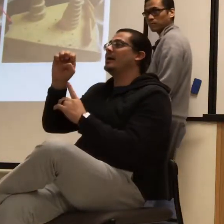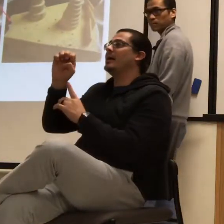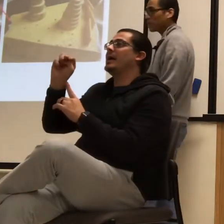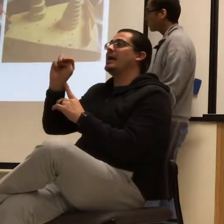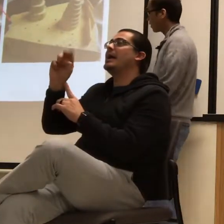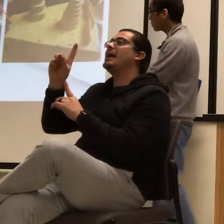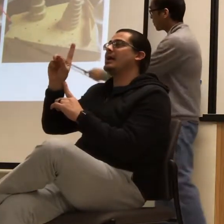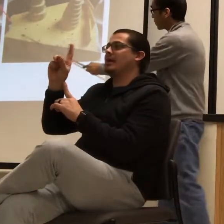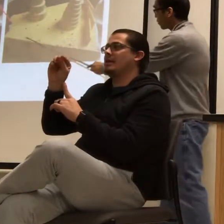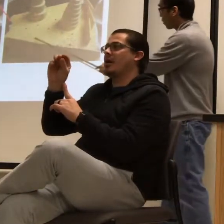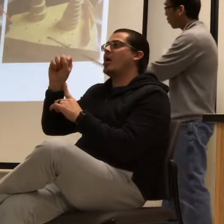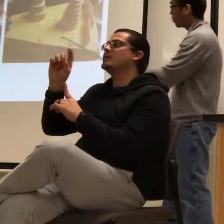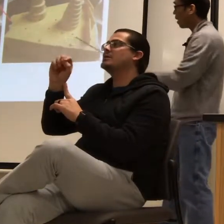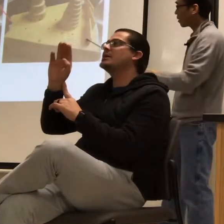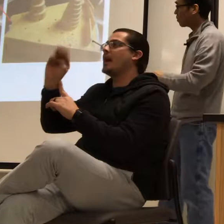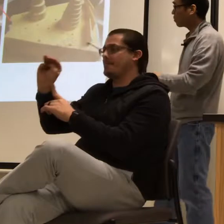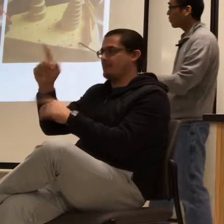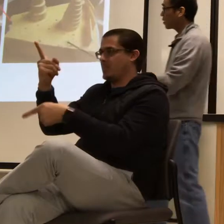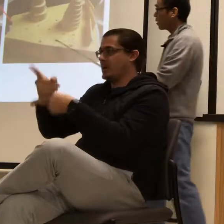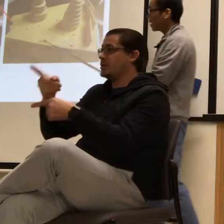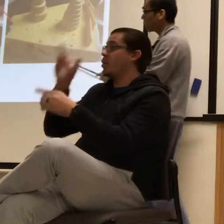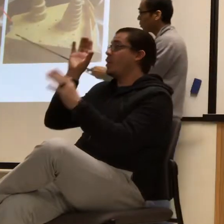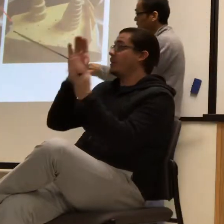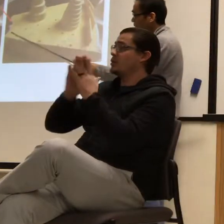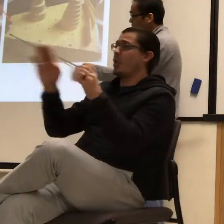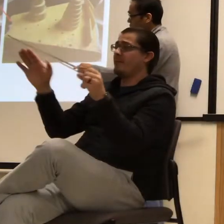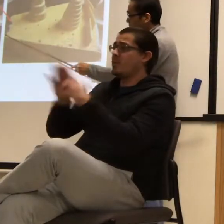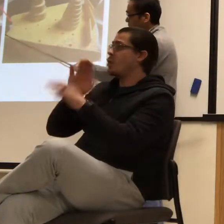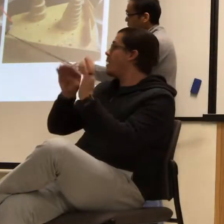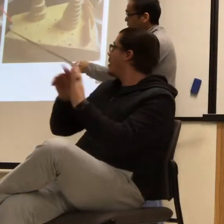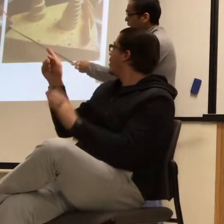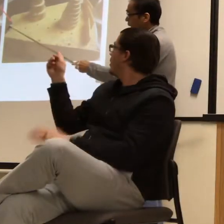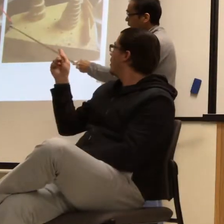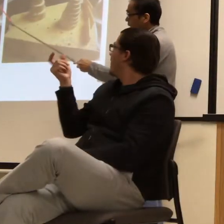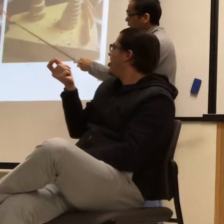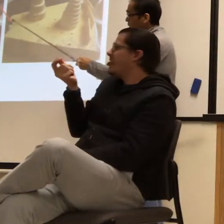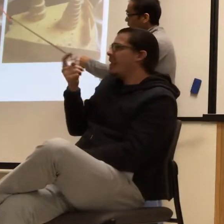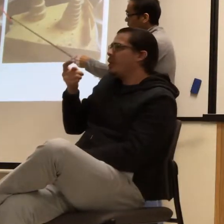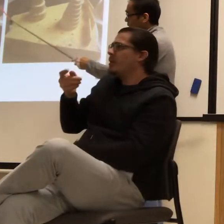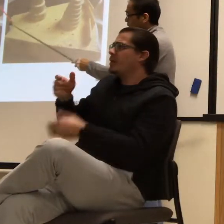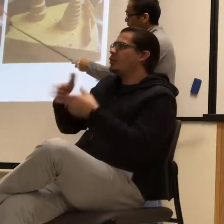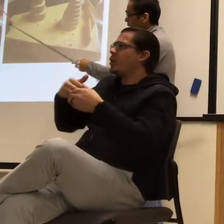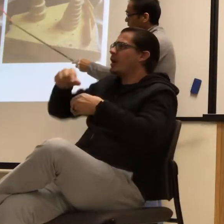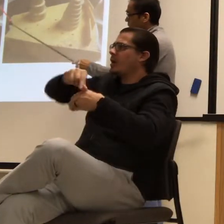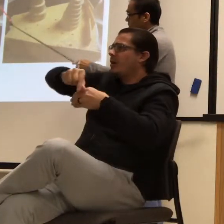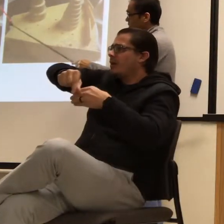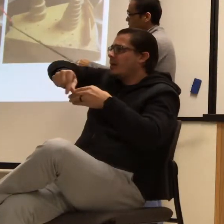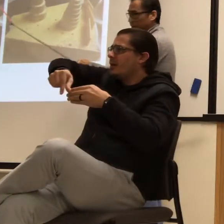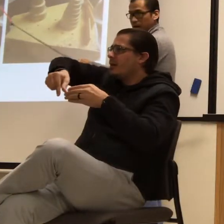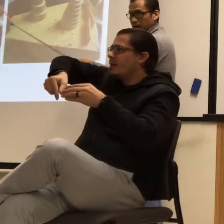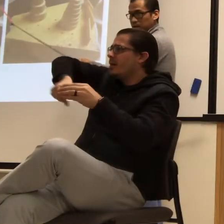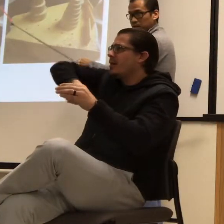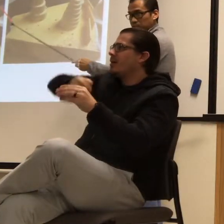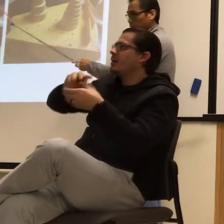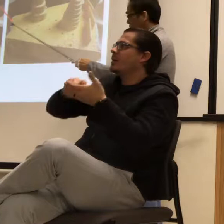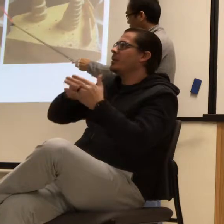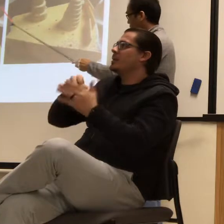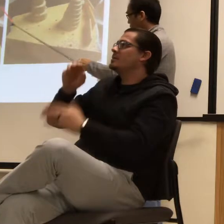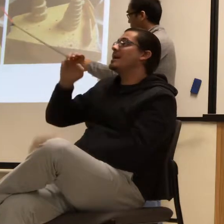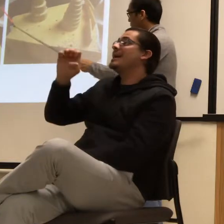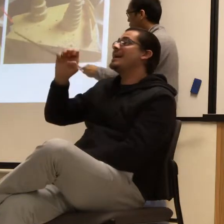Endosteum. So here's the picture of the whole model. And they put a little bit of gray on the inside. That means it's the